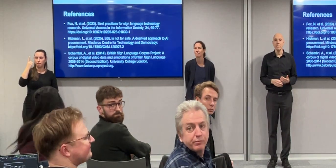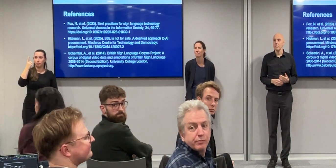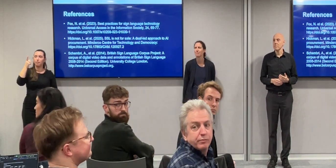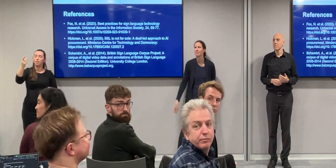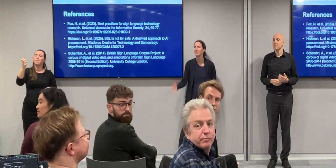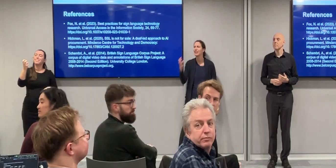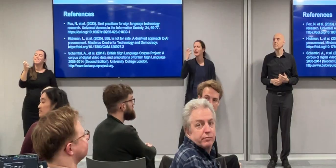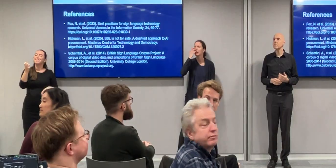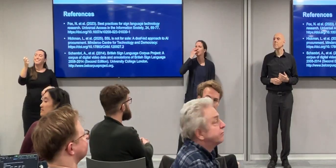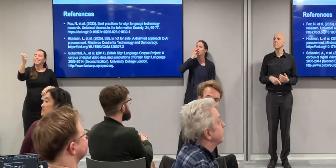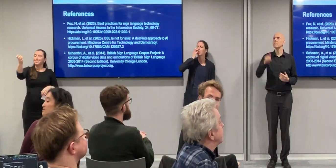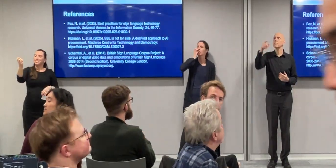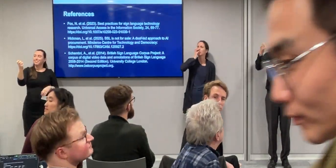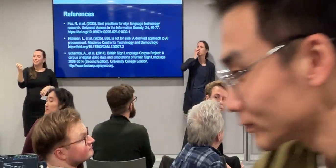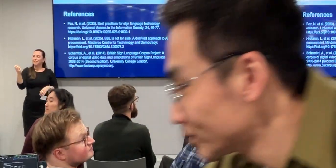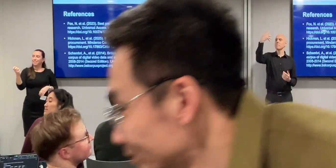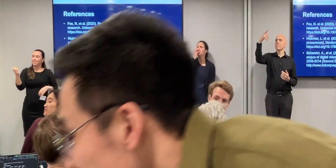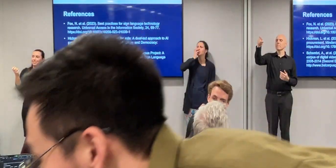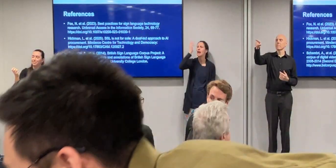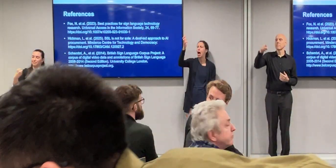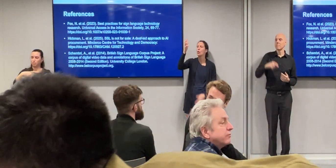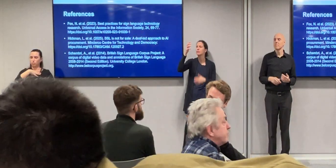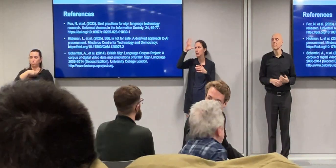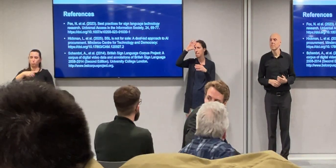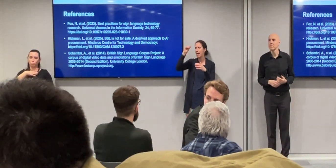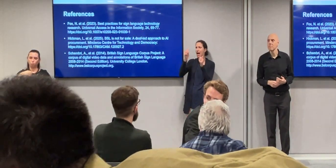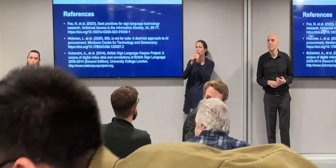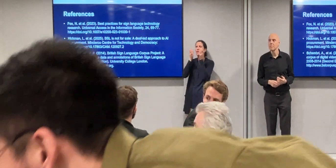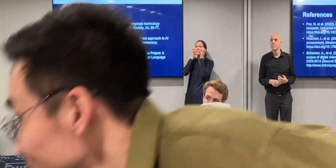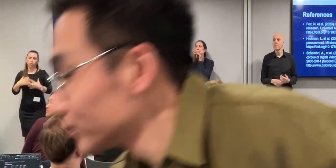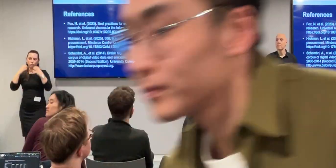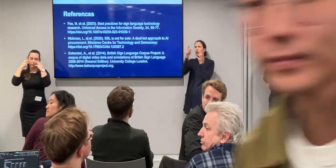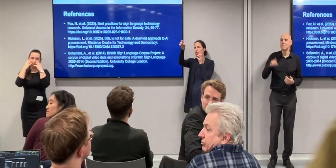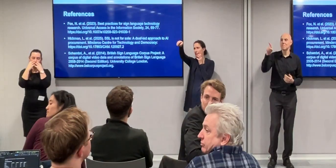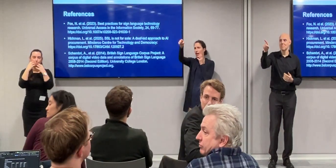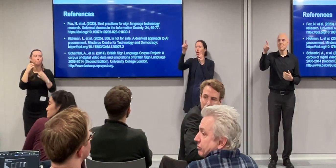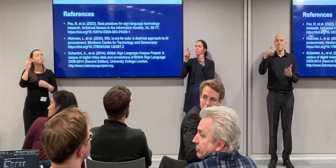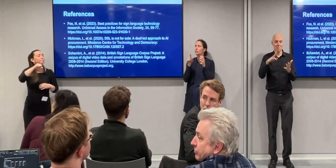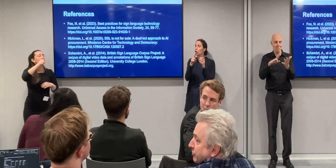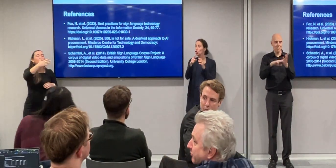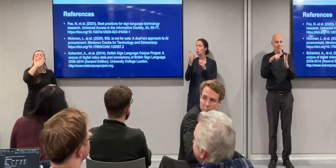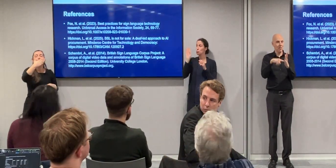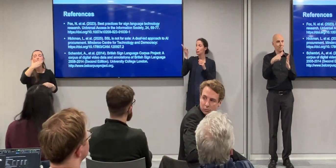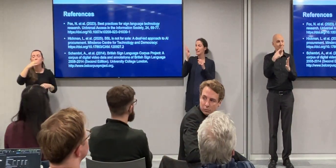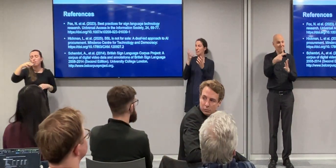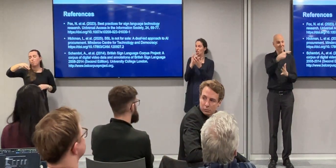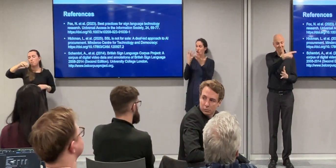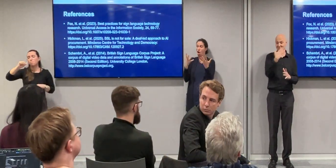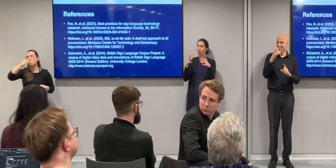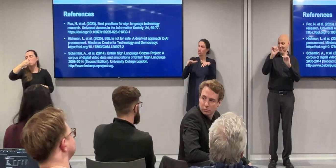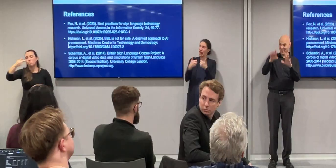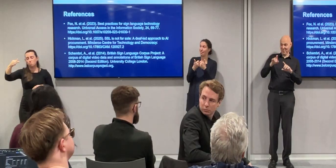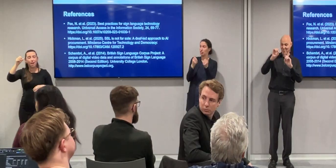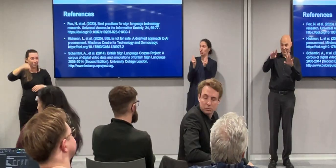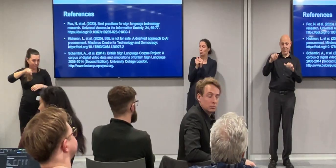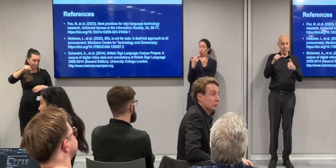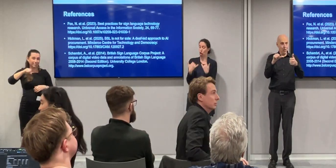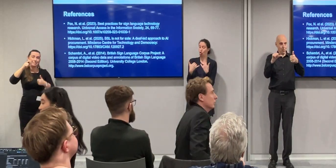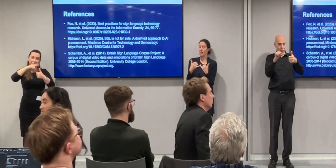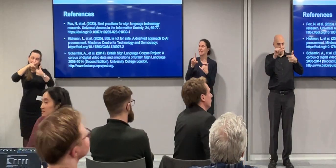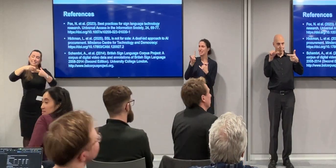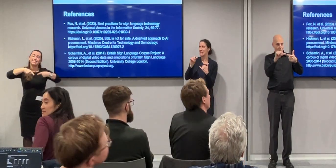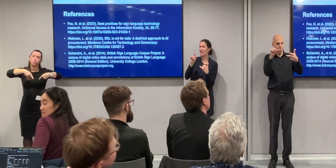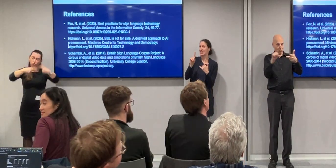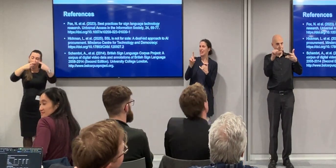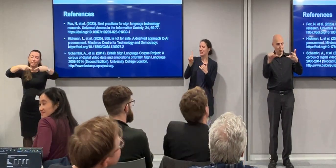Yeah, right. Thank you very much, Matt. You've kind of presented a lot of difficulties with the current data set collection. What would you say